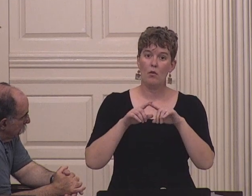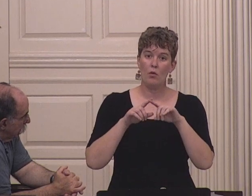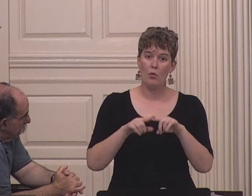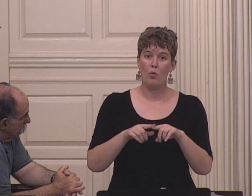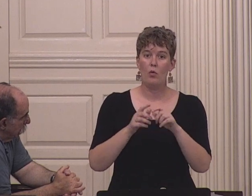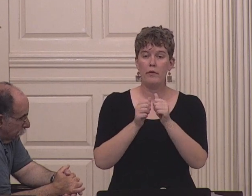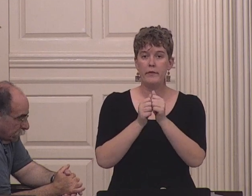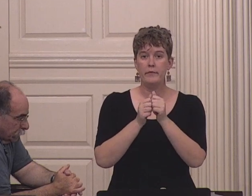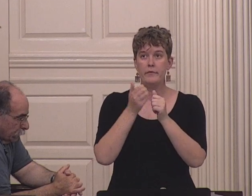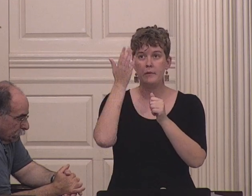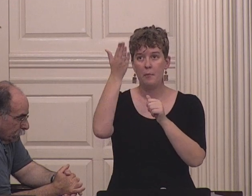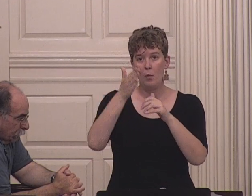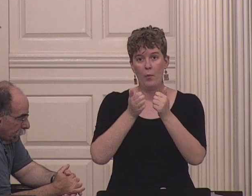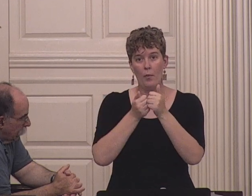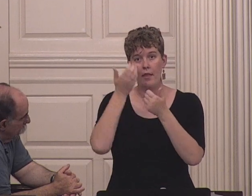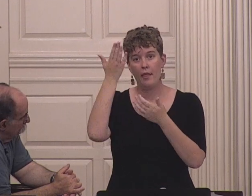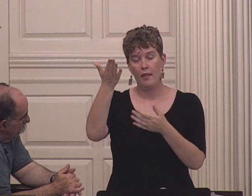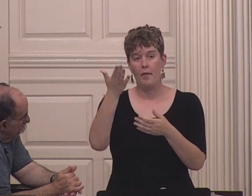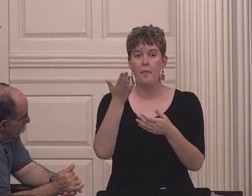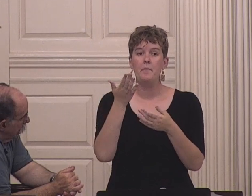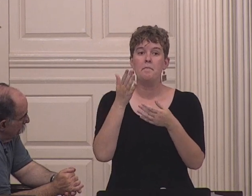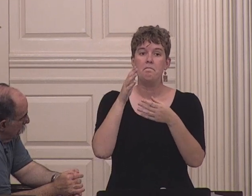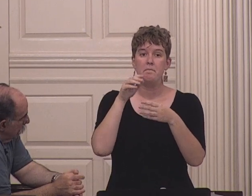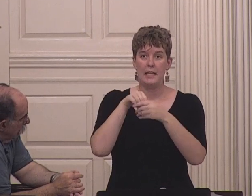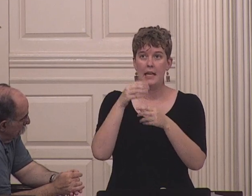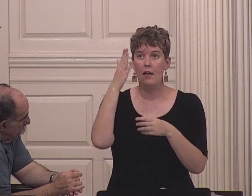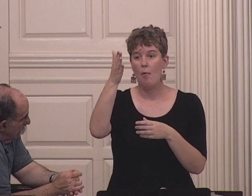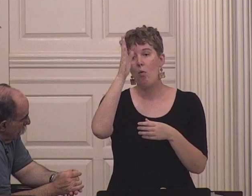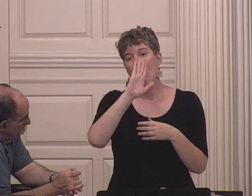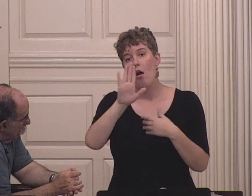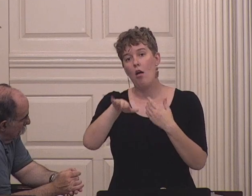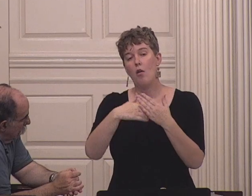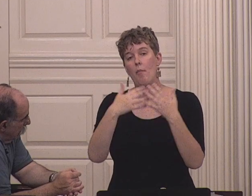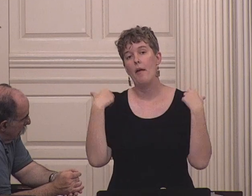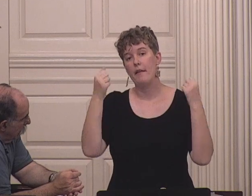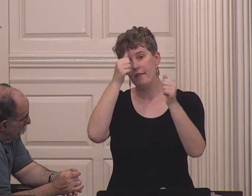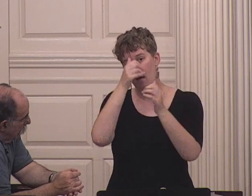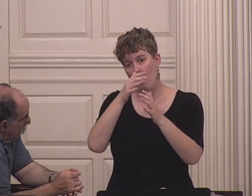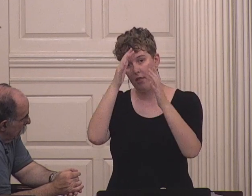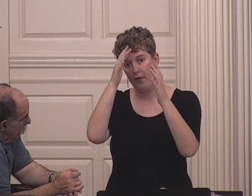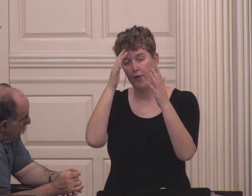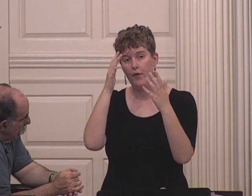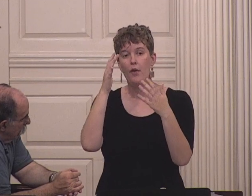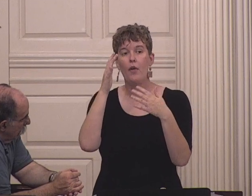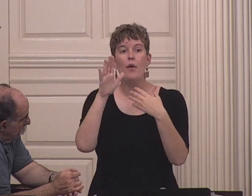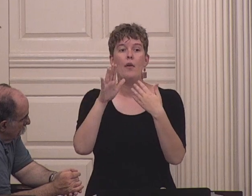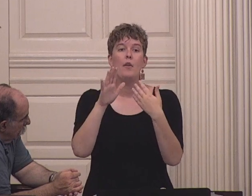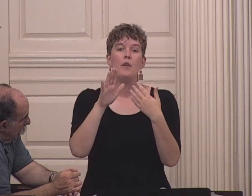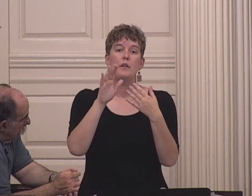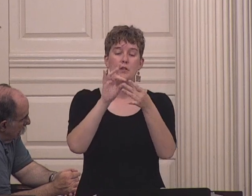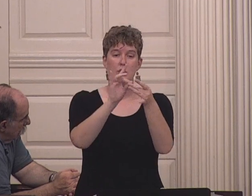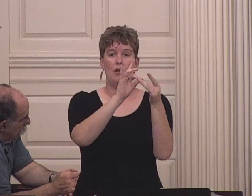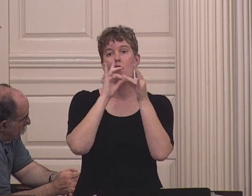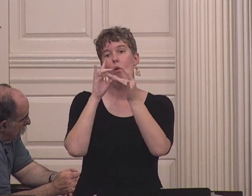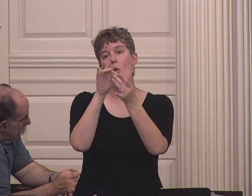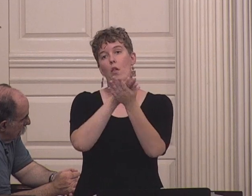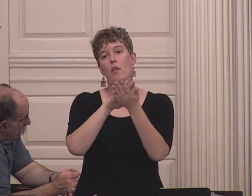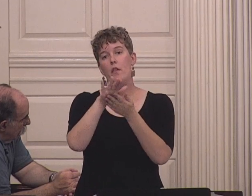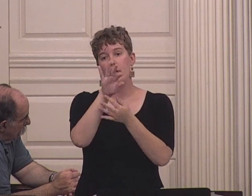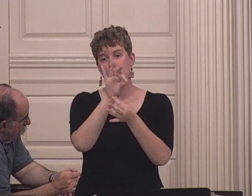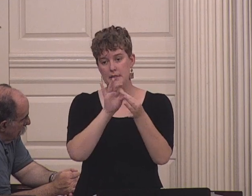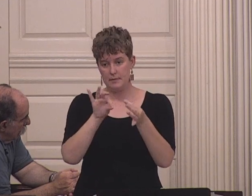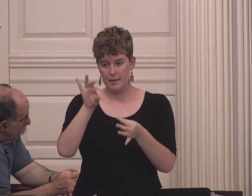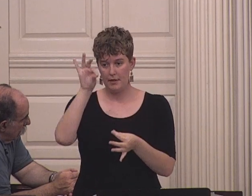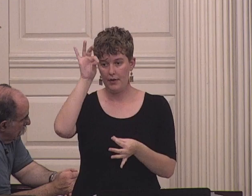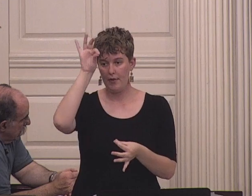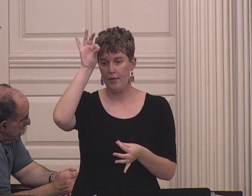him and with him and in him, O God, Almighty Father, in the unity of the